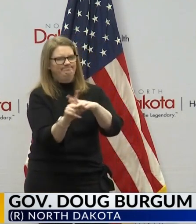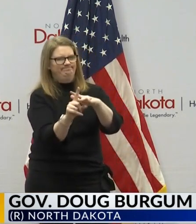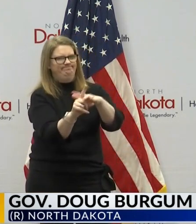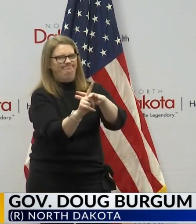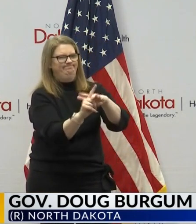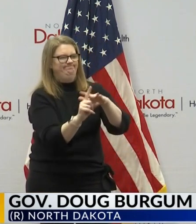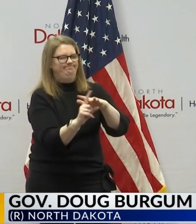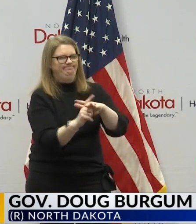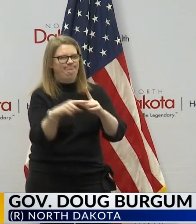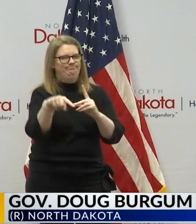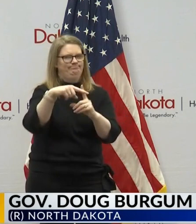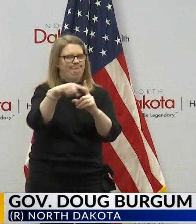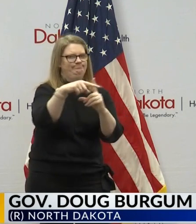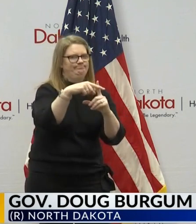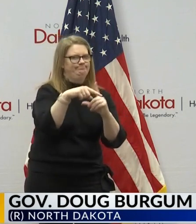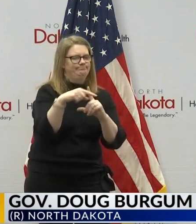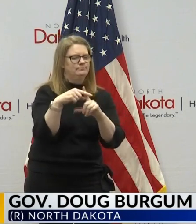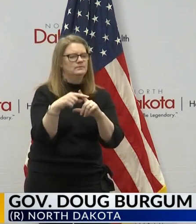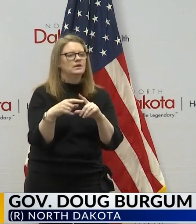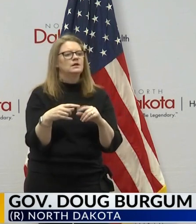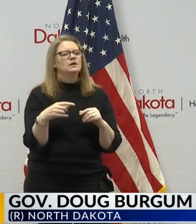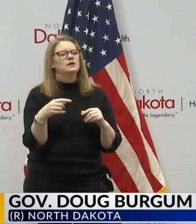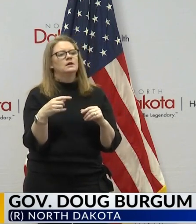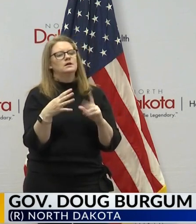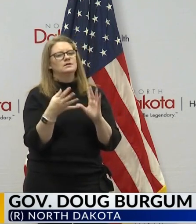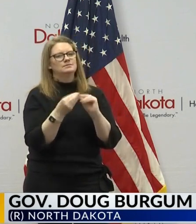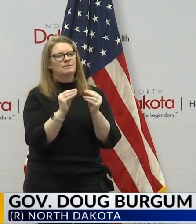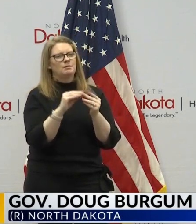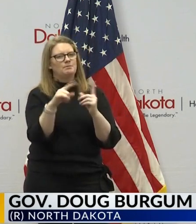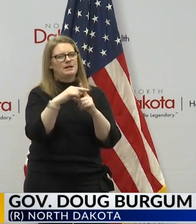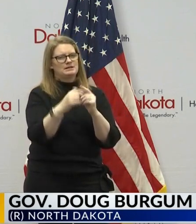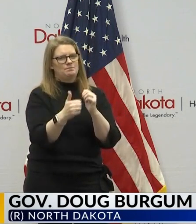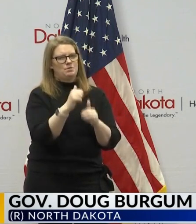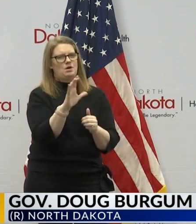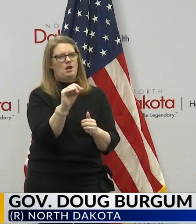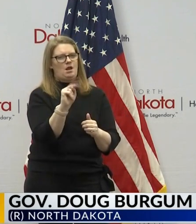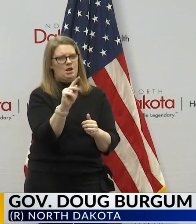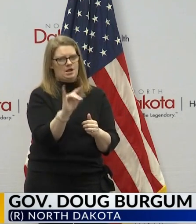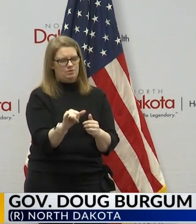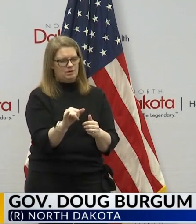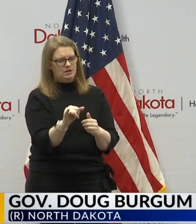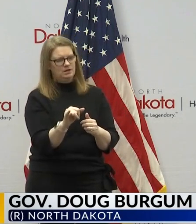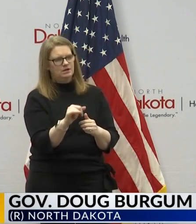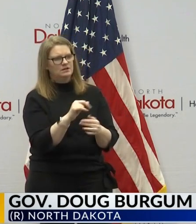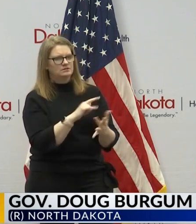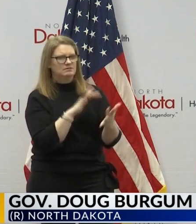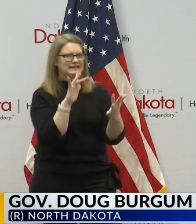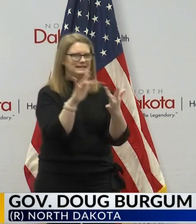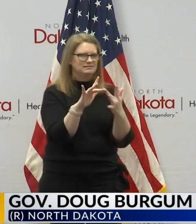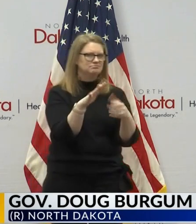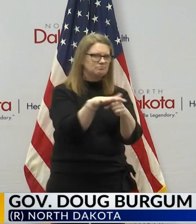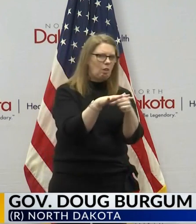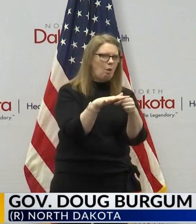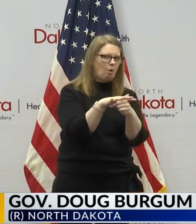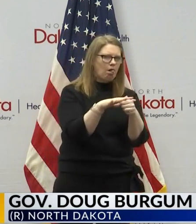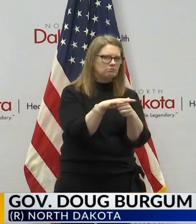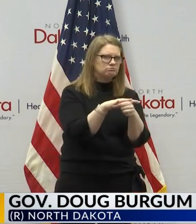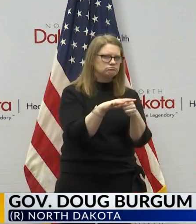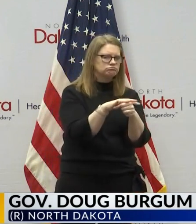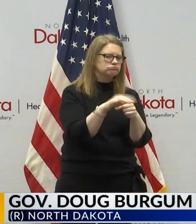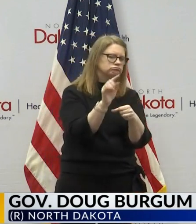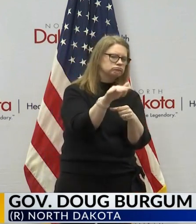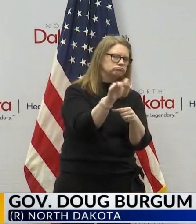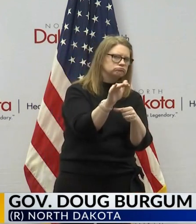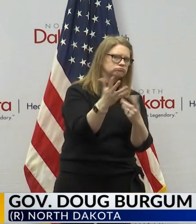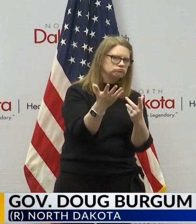looking at the numbers of positives that had come in per county, and then we reached out to local officials, and the